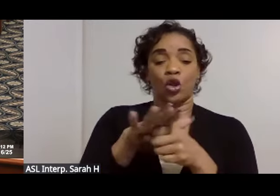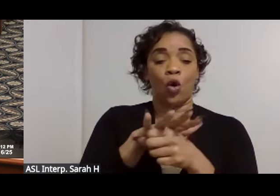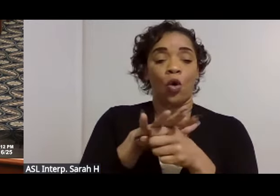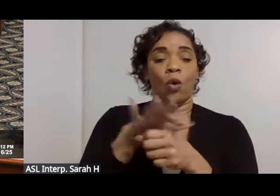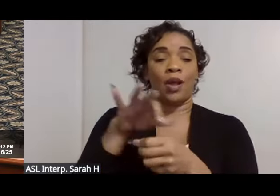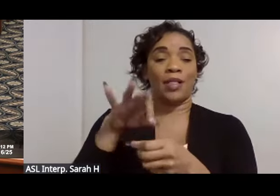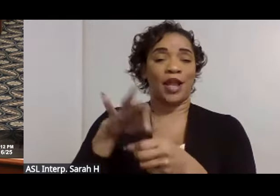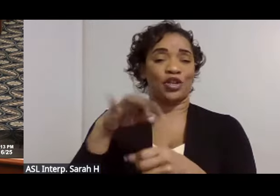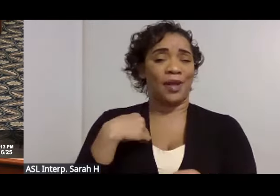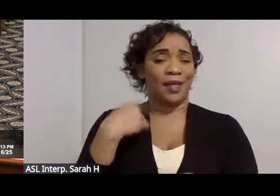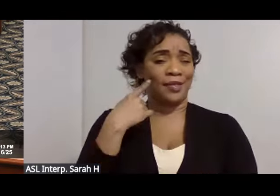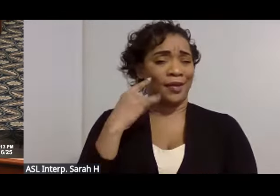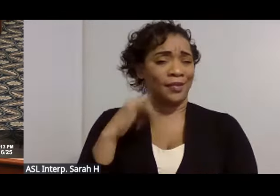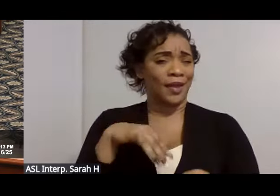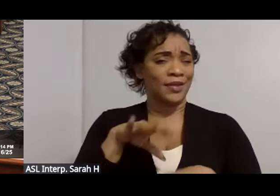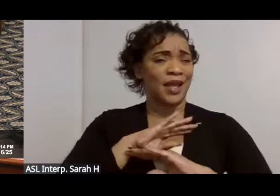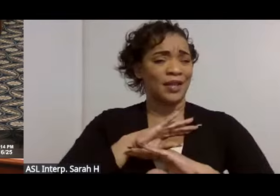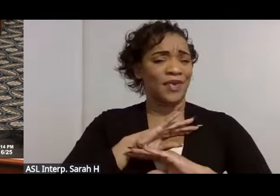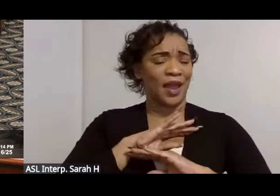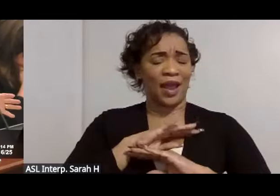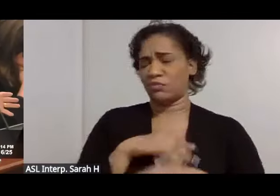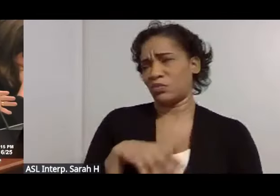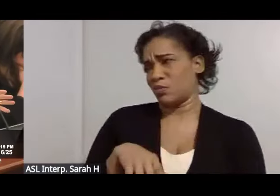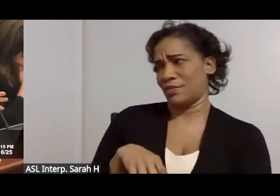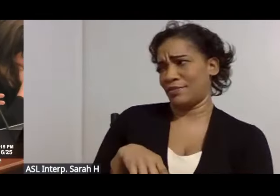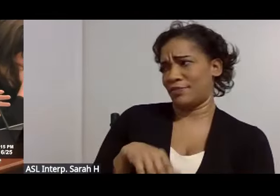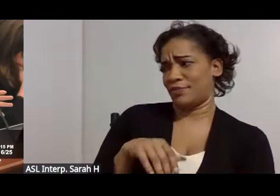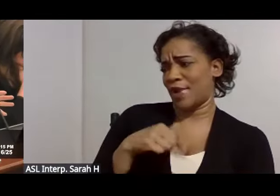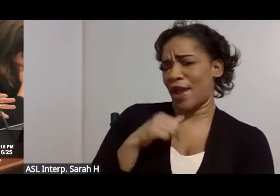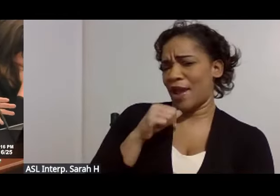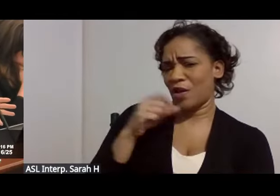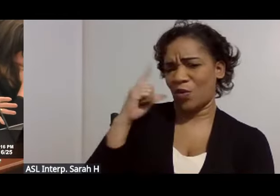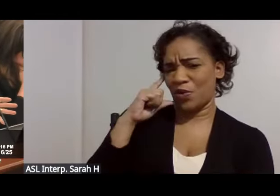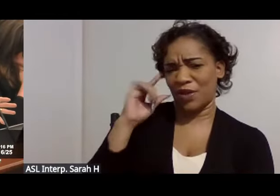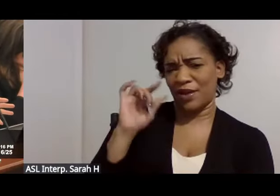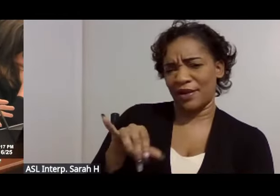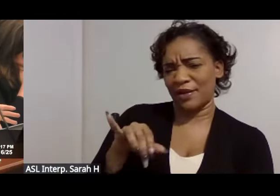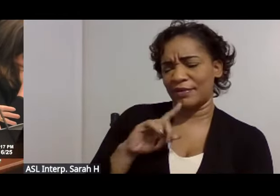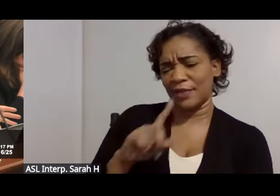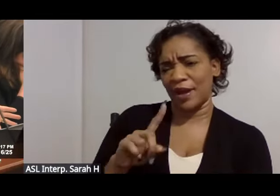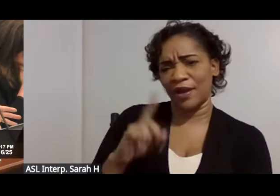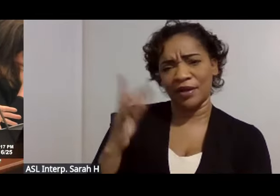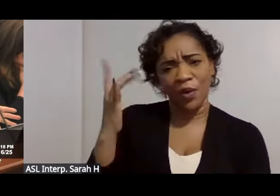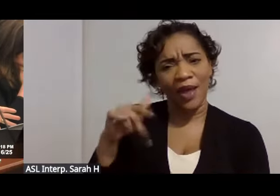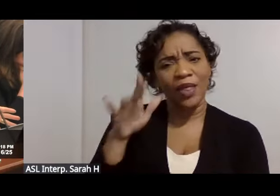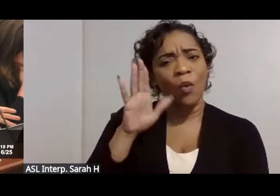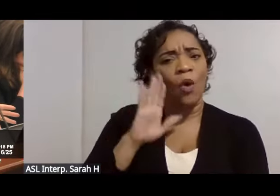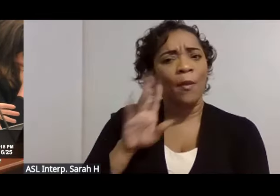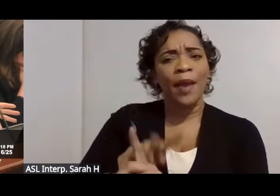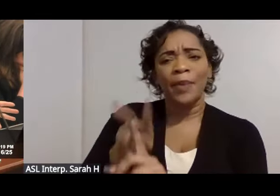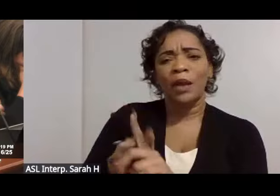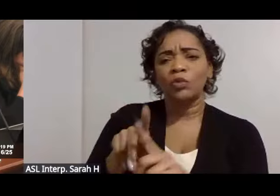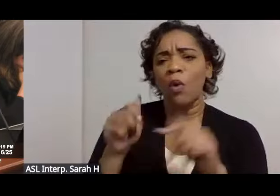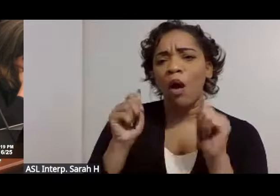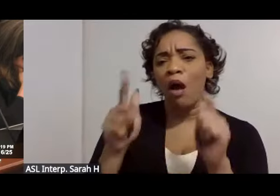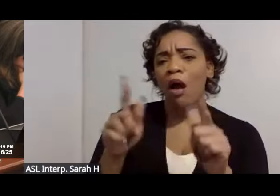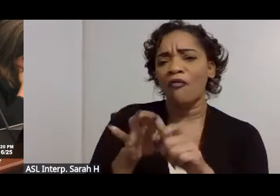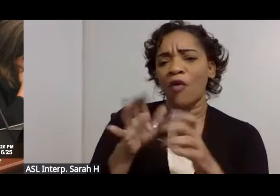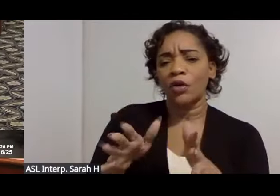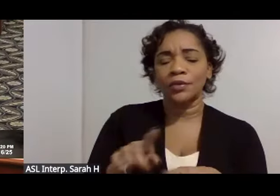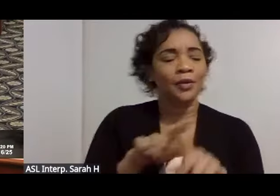satisfies this. I don't think it does, because it's going to be applicable to all voters. But only in state and